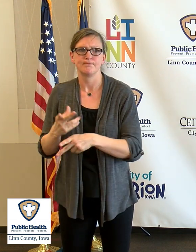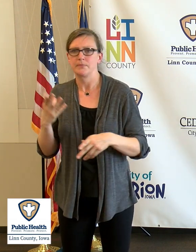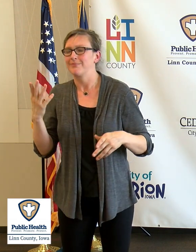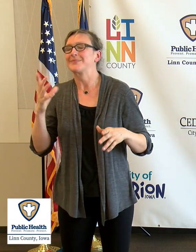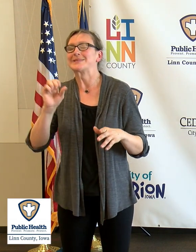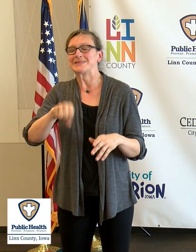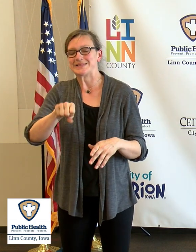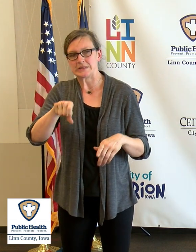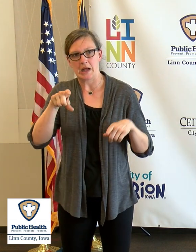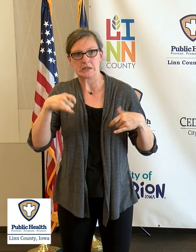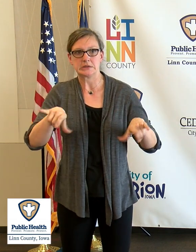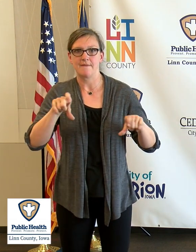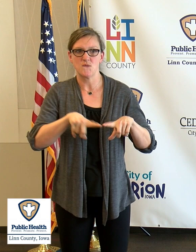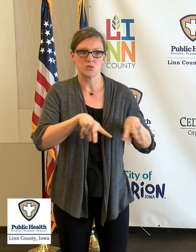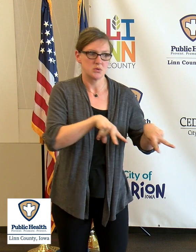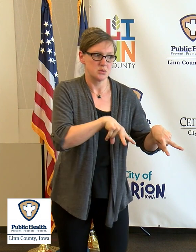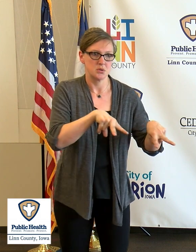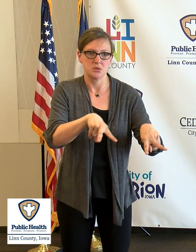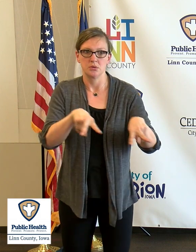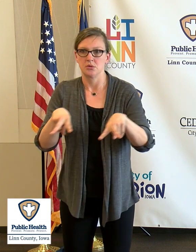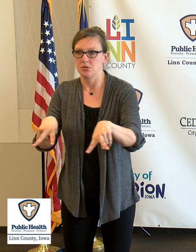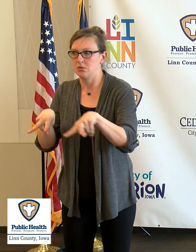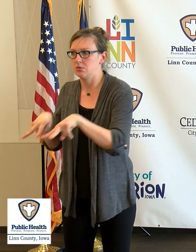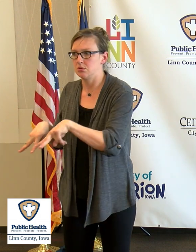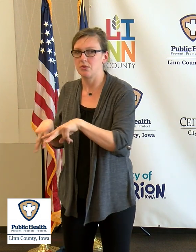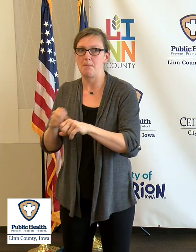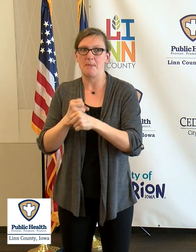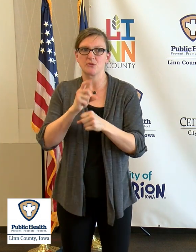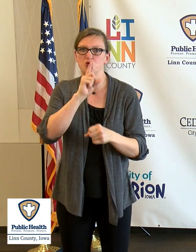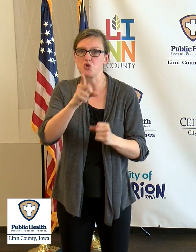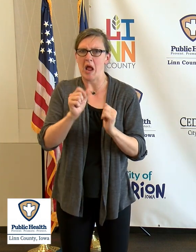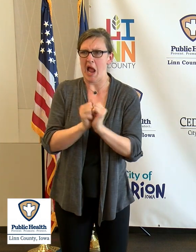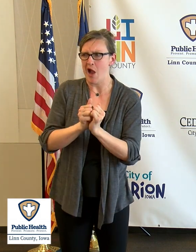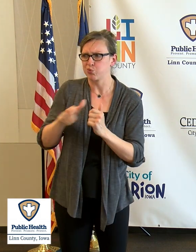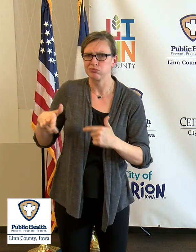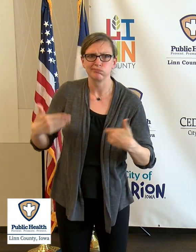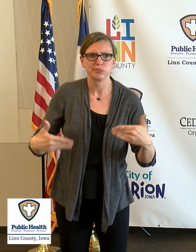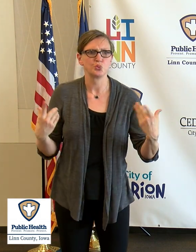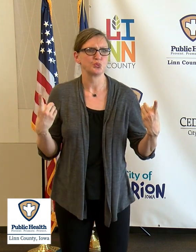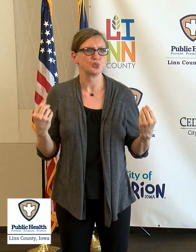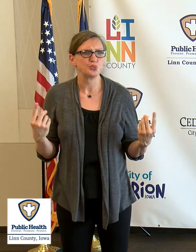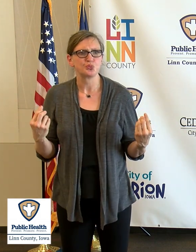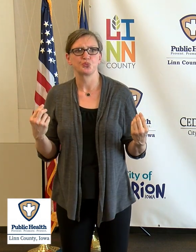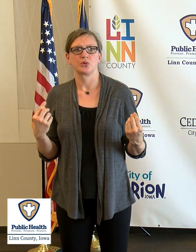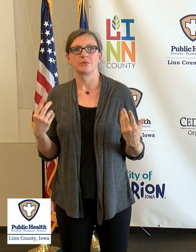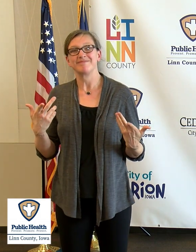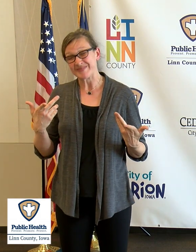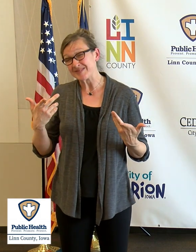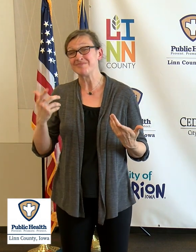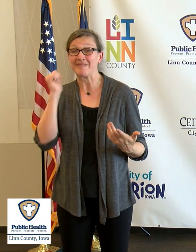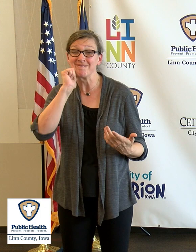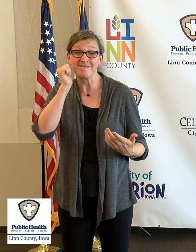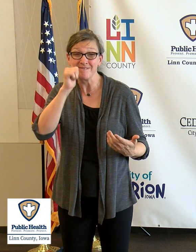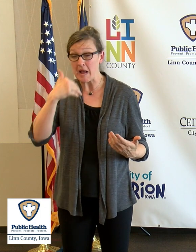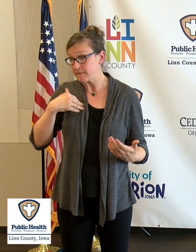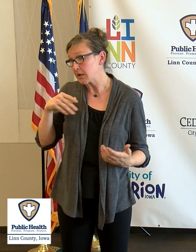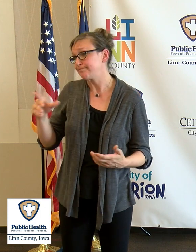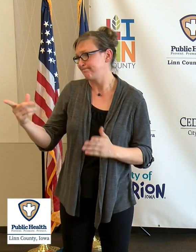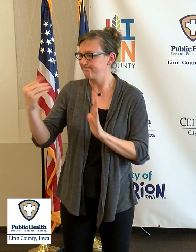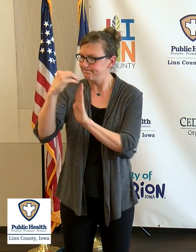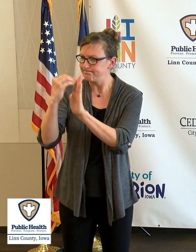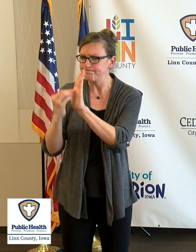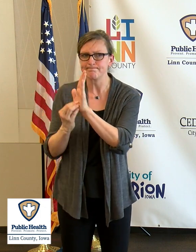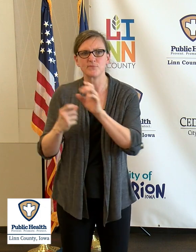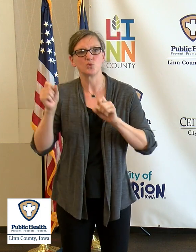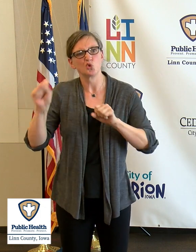long-term care facilities within our county. Each day they're filling out different surveys for us, and we're looking at what their needs are to help